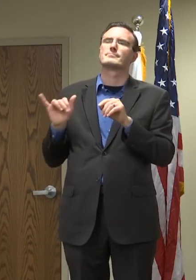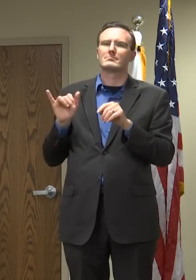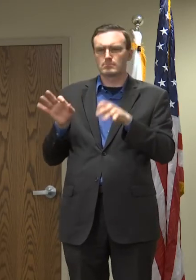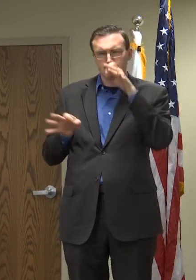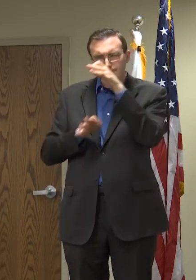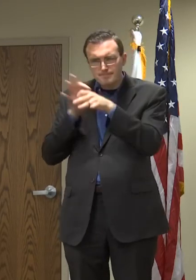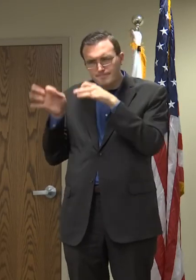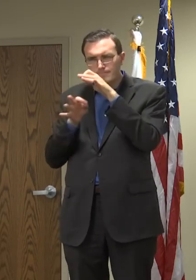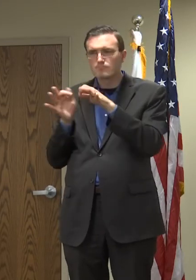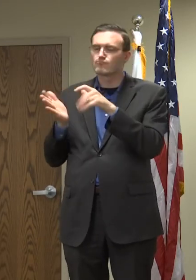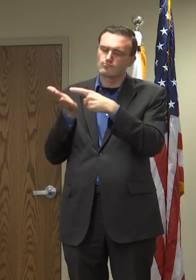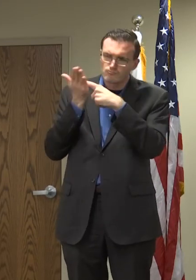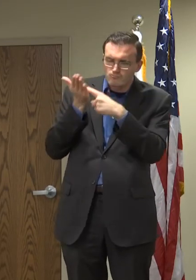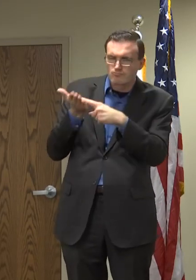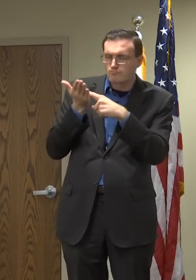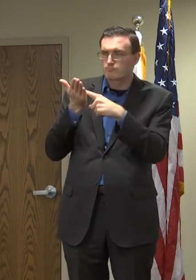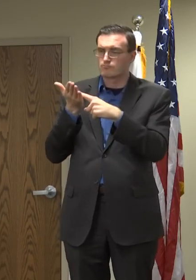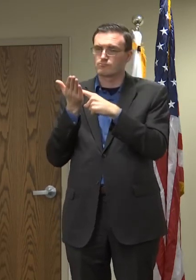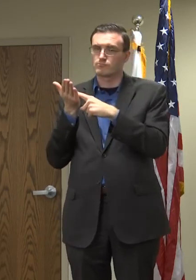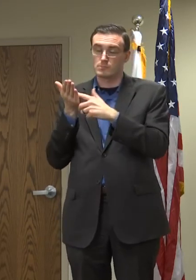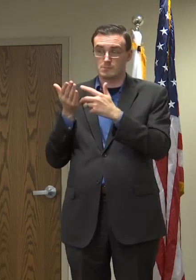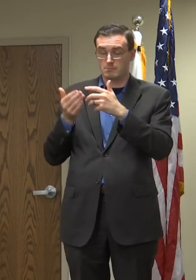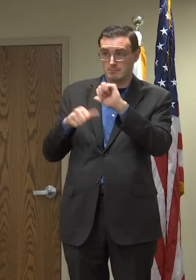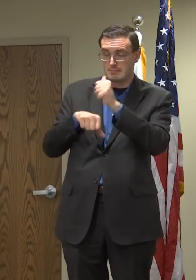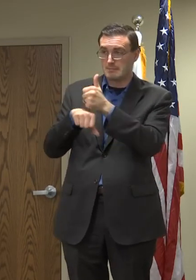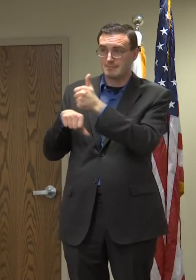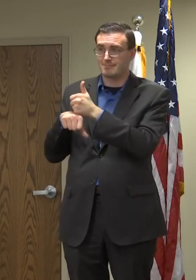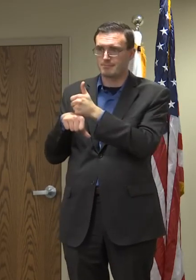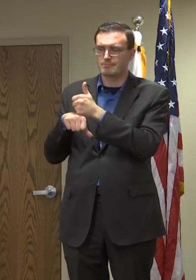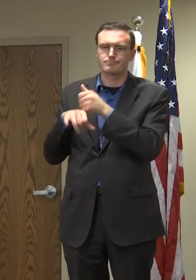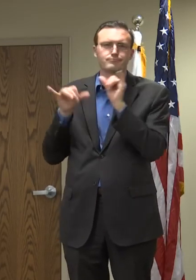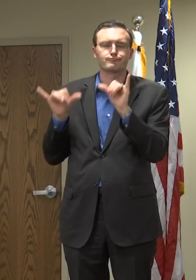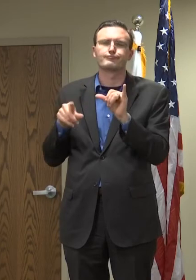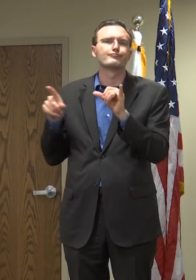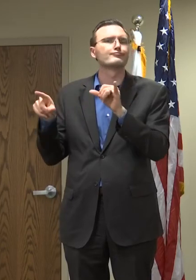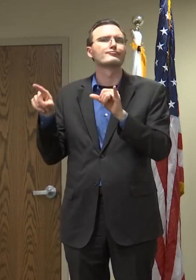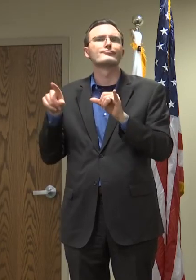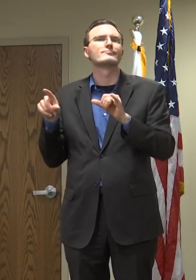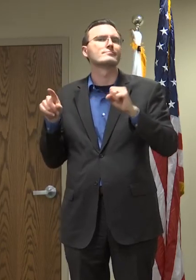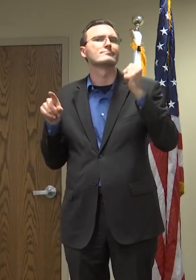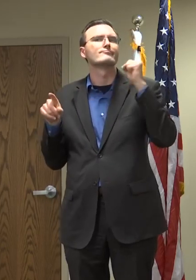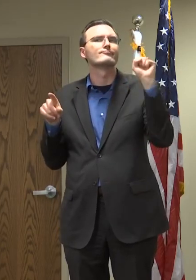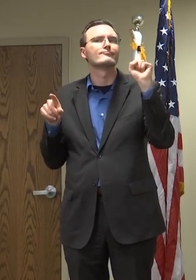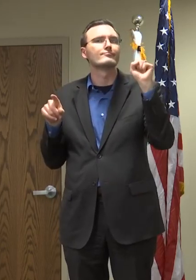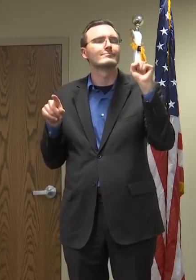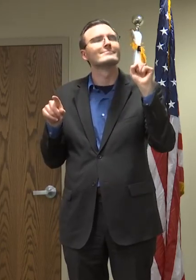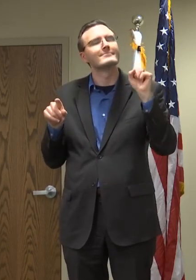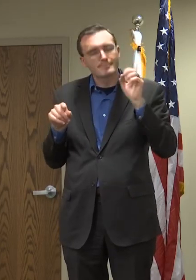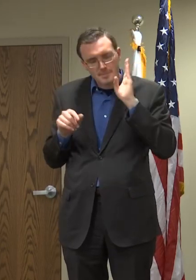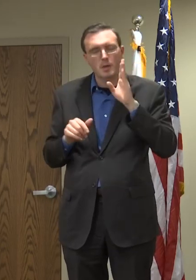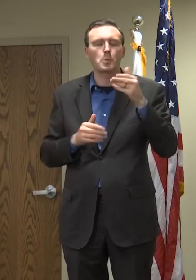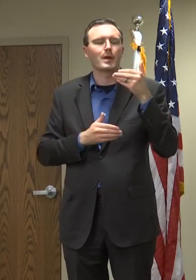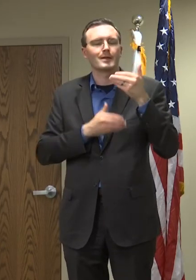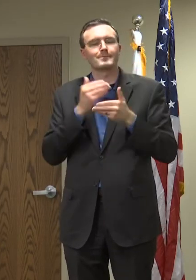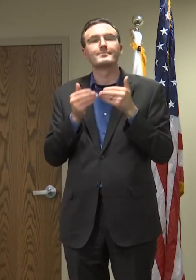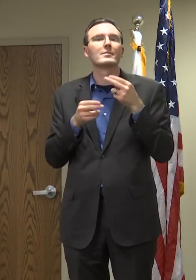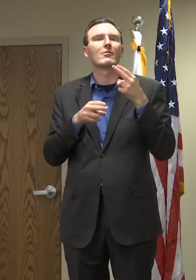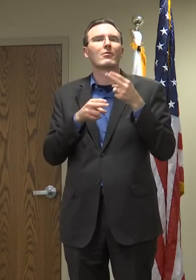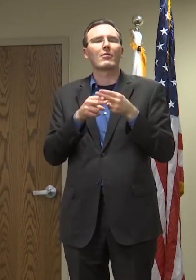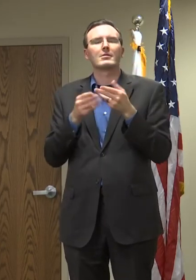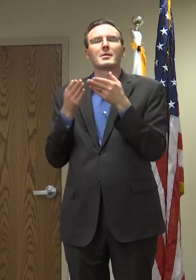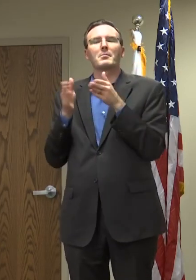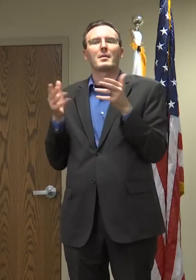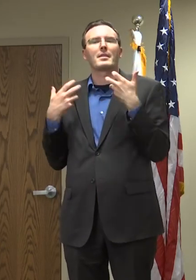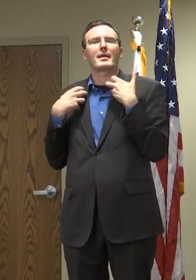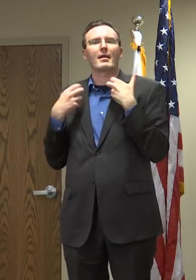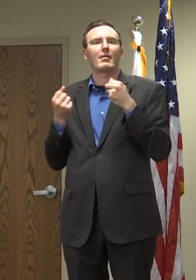putting practices in place, then we will go through the process of what's called a closure through the public health, because of putting the